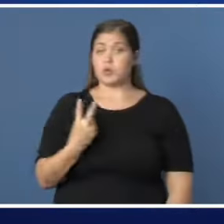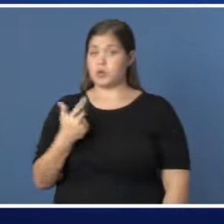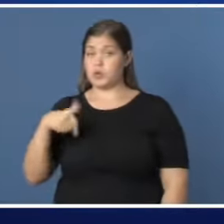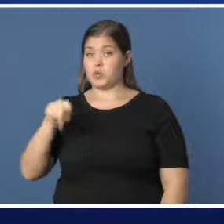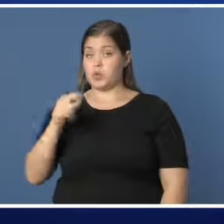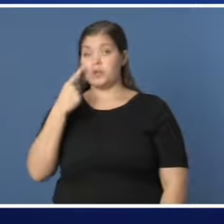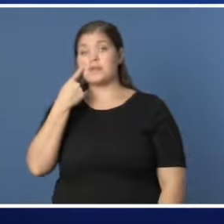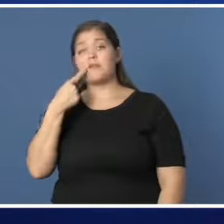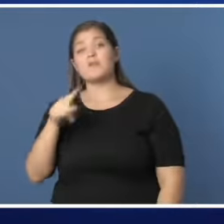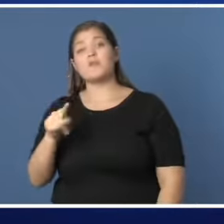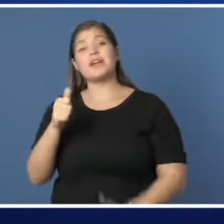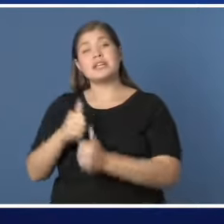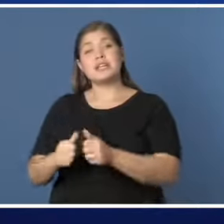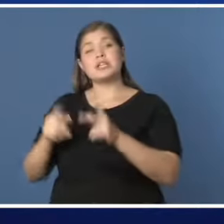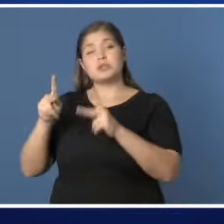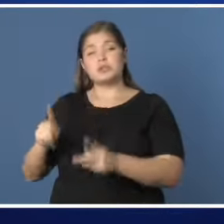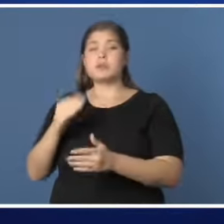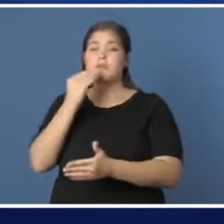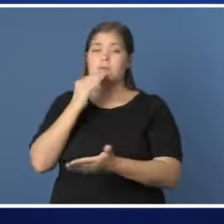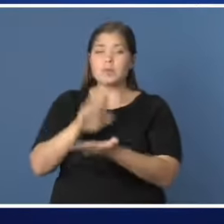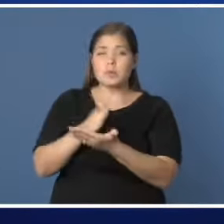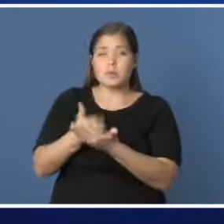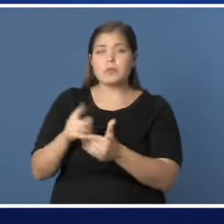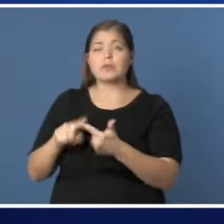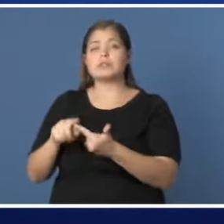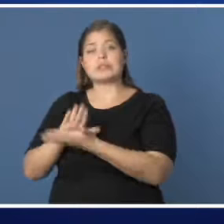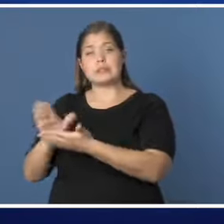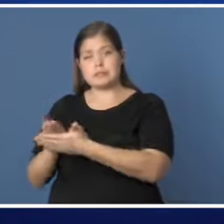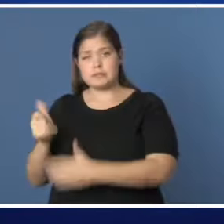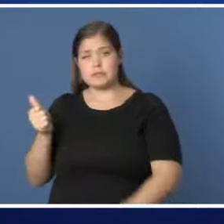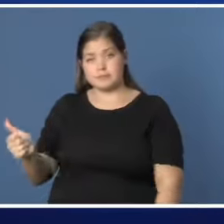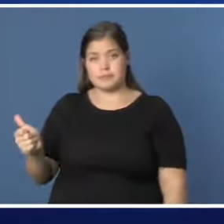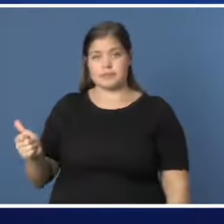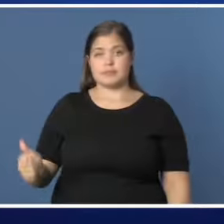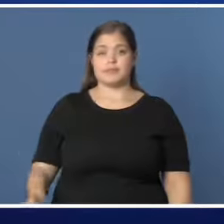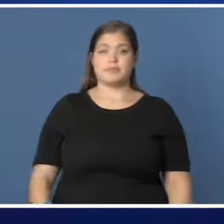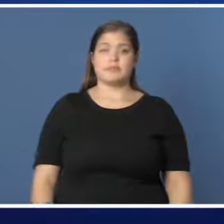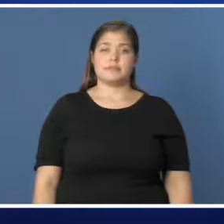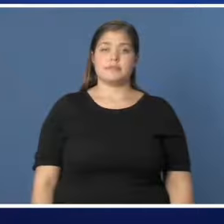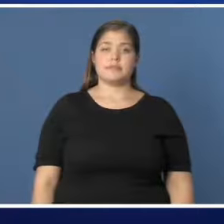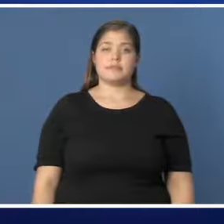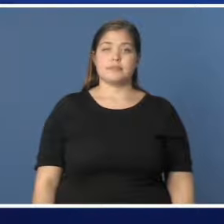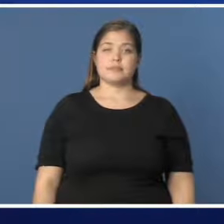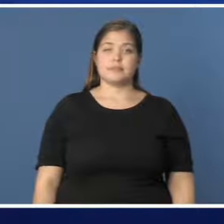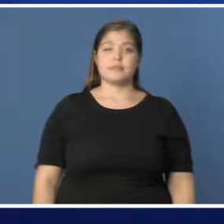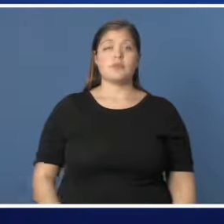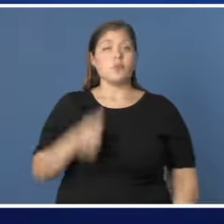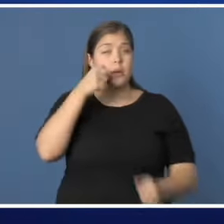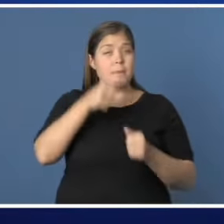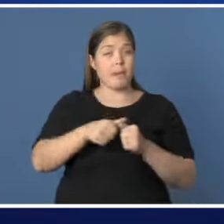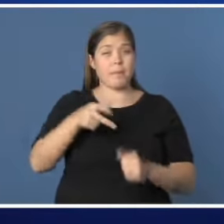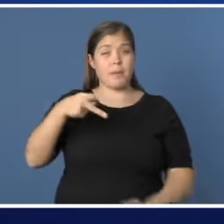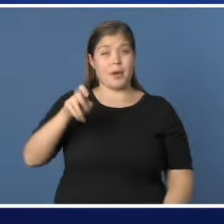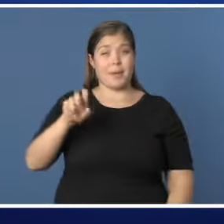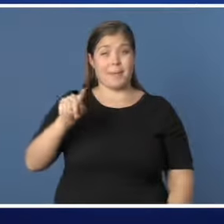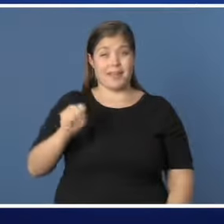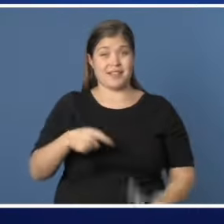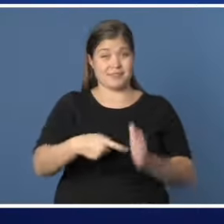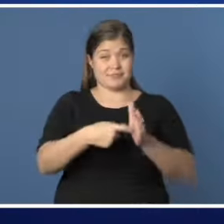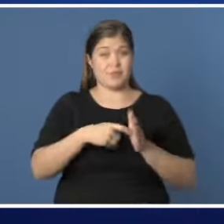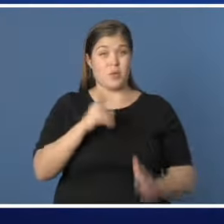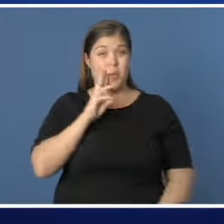2 quarts for each person in your household for food preparation and sanitation. Don't